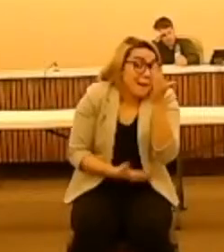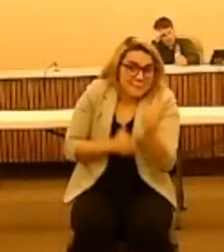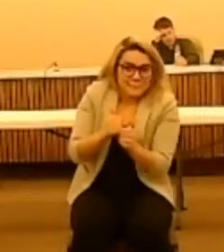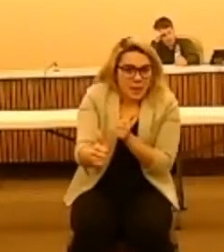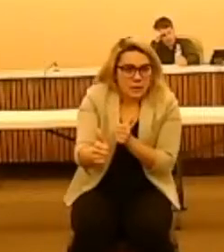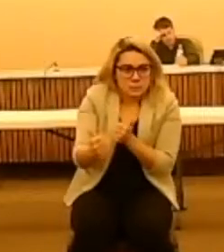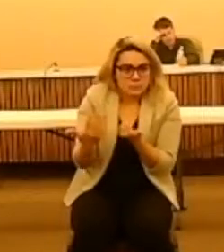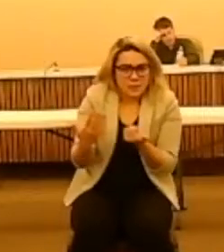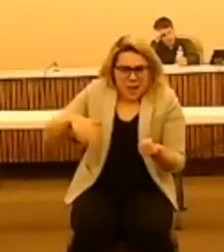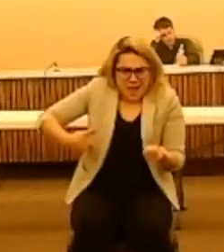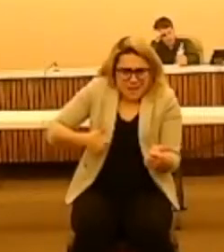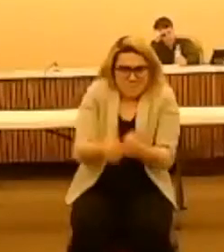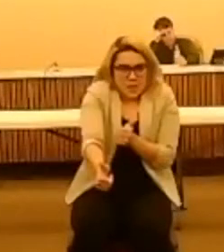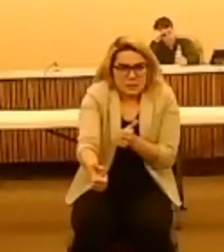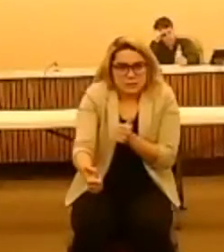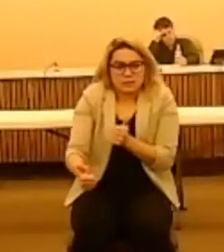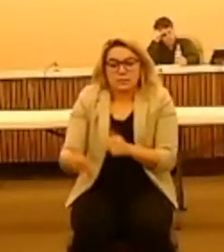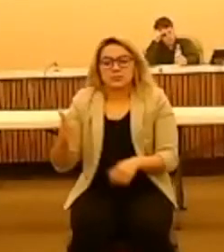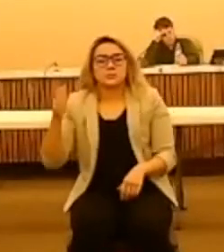Potentially tonight, but